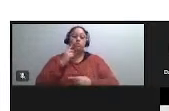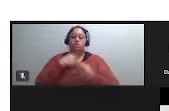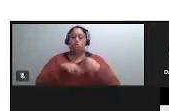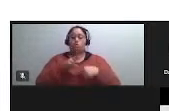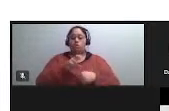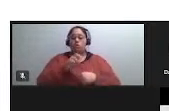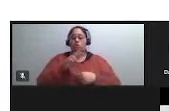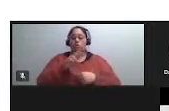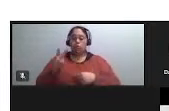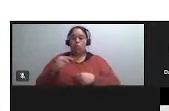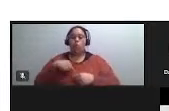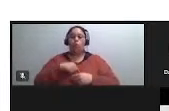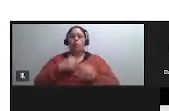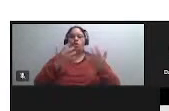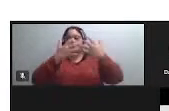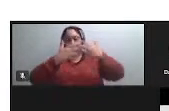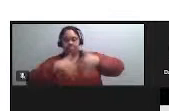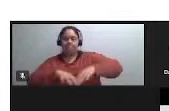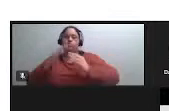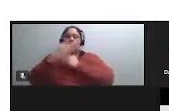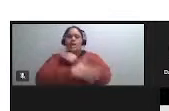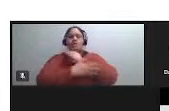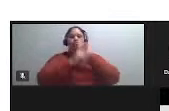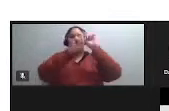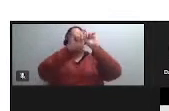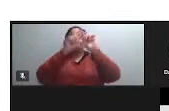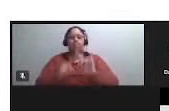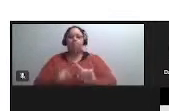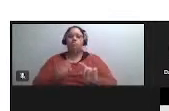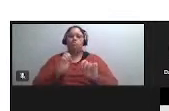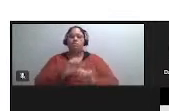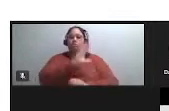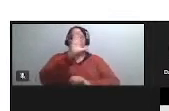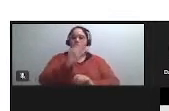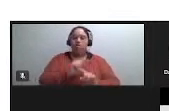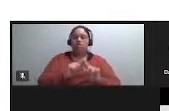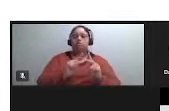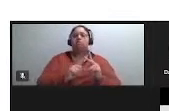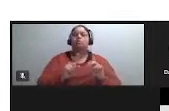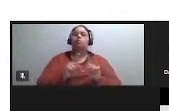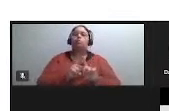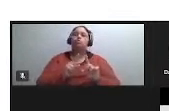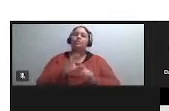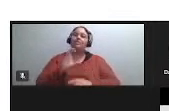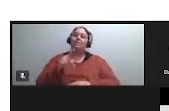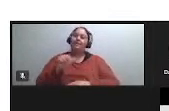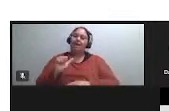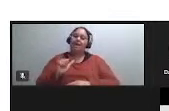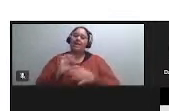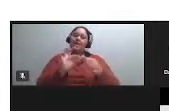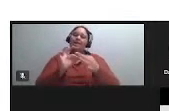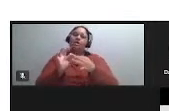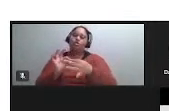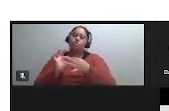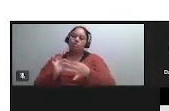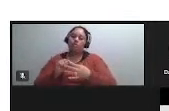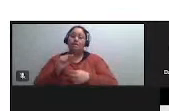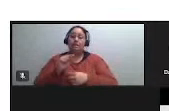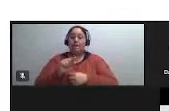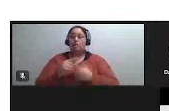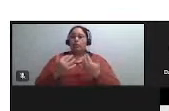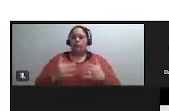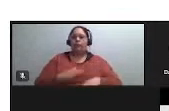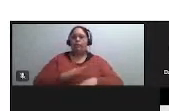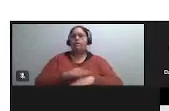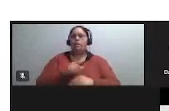to coordinate the countries, the Republic of South Africa's CPA engagements, which had taken quite a bit